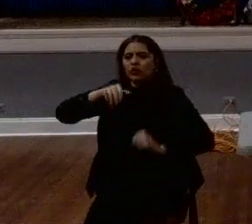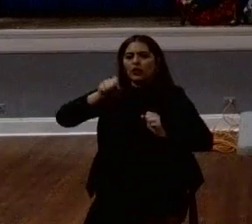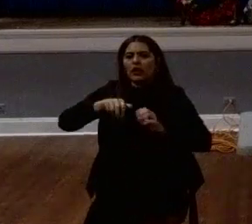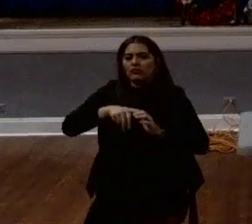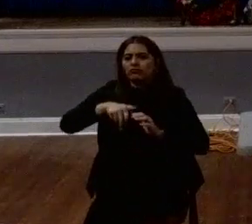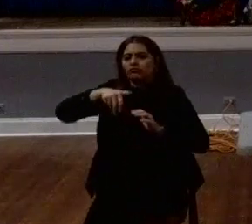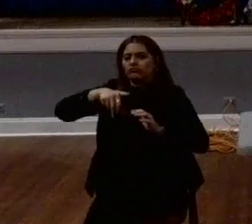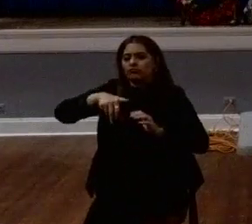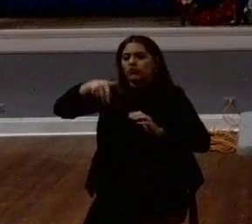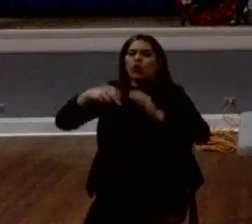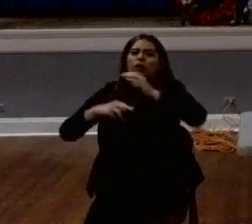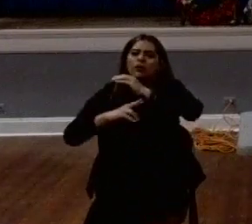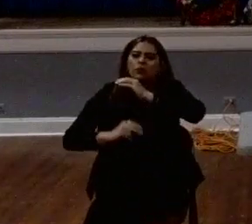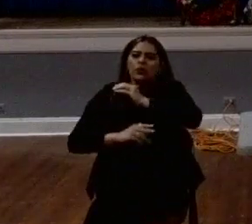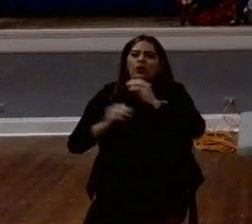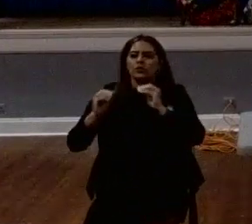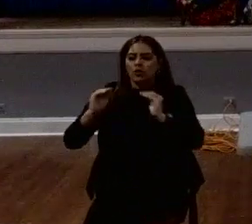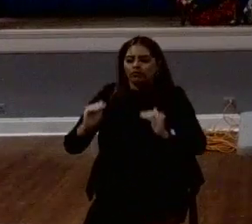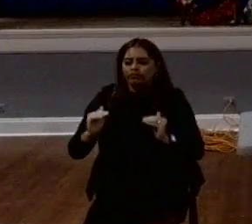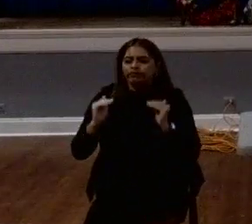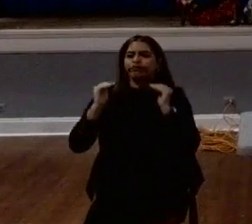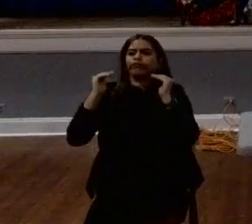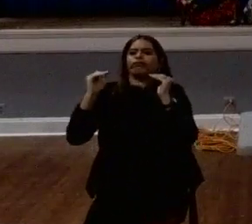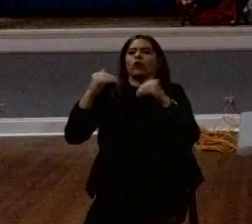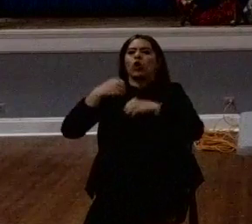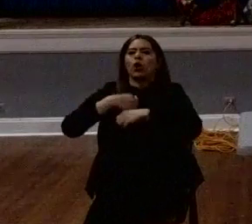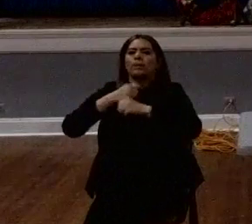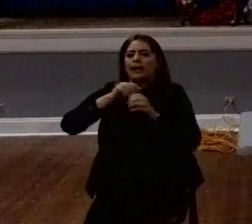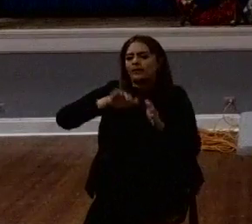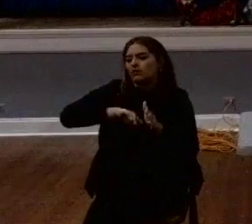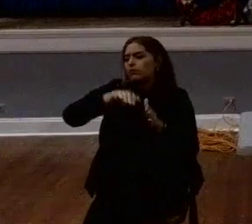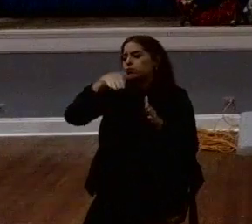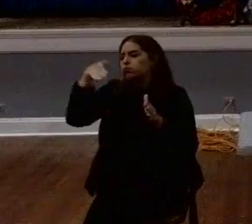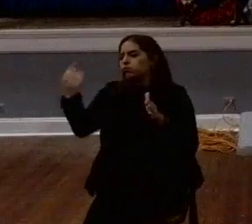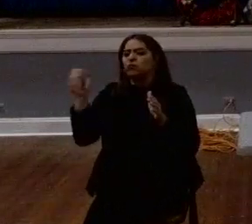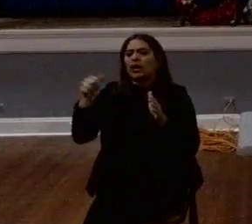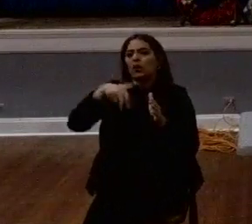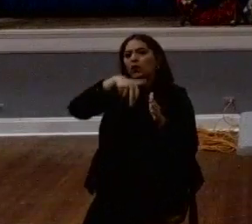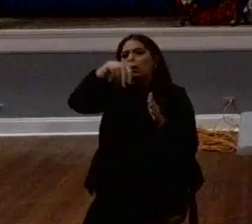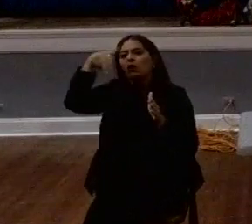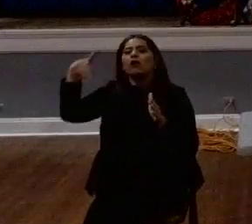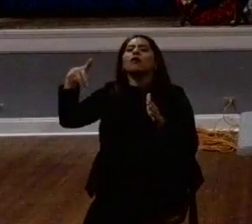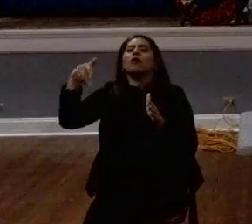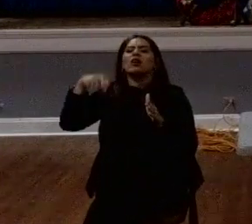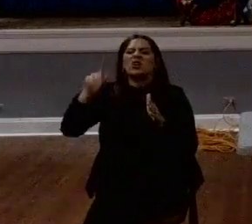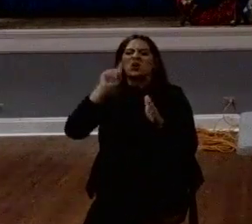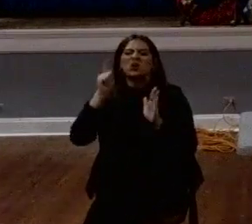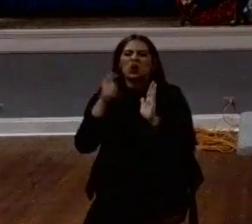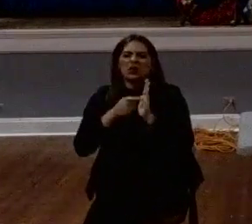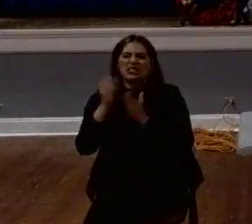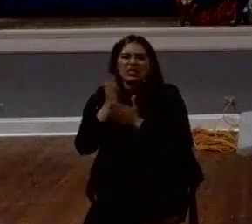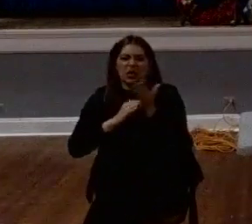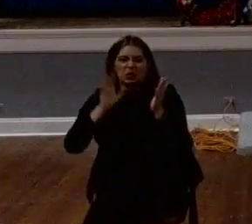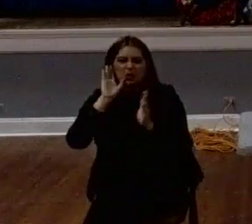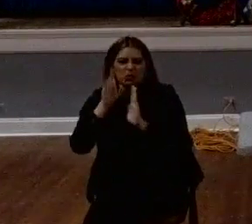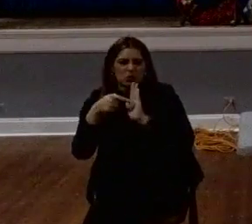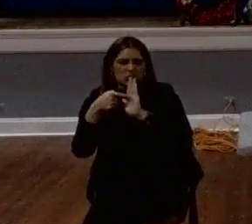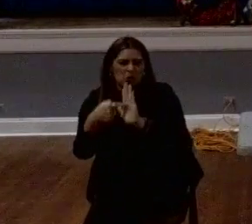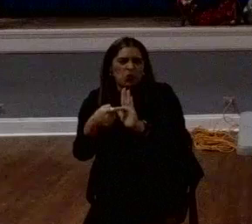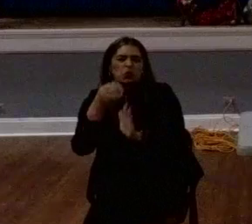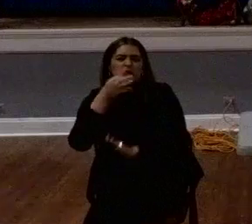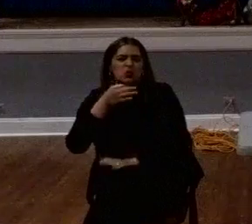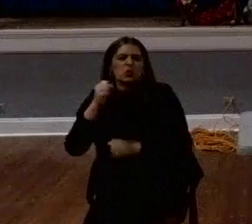raise the bridges and to create those landforms. And some of the playgrounds you'll see in a second use that elevation change to create slides